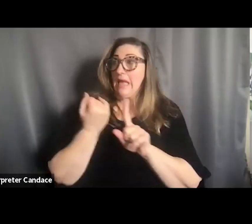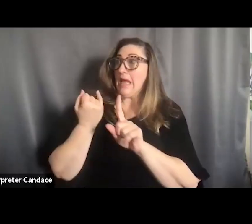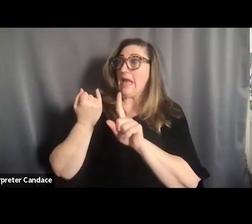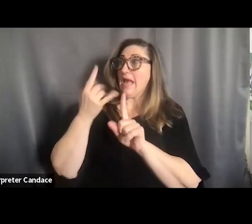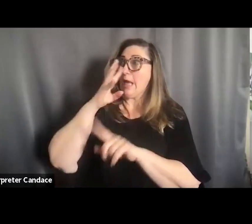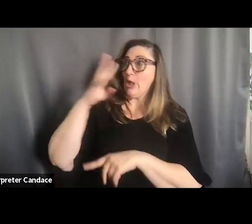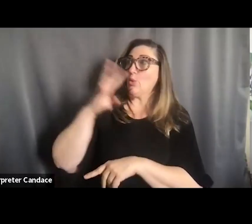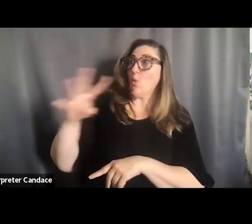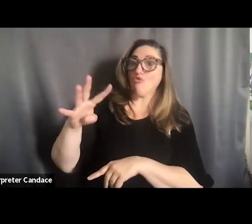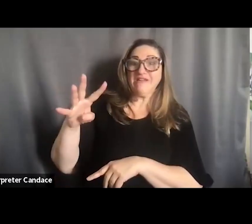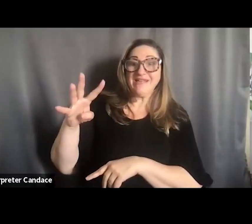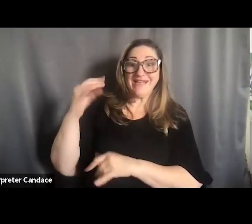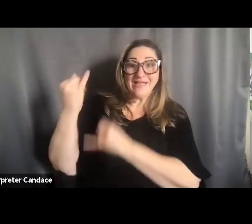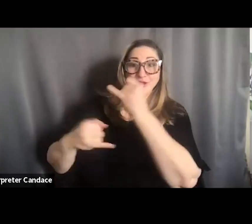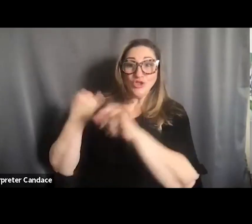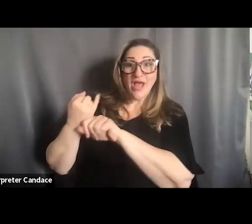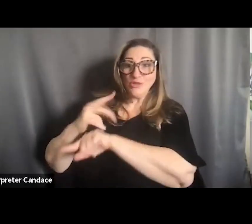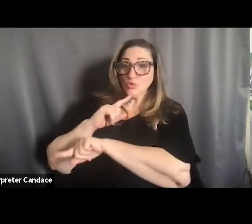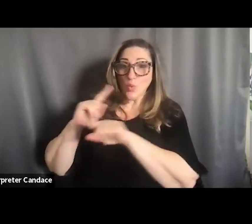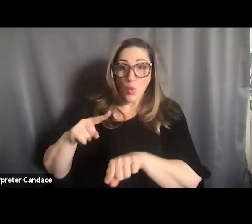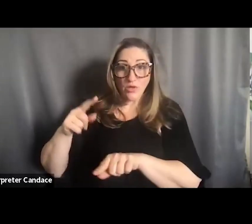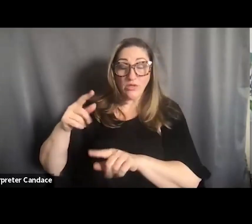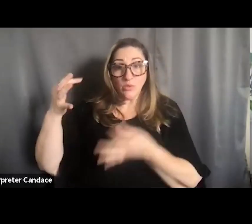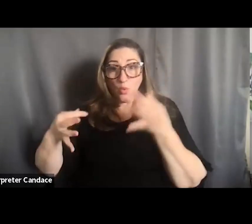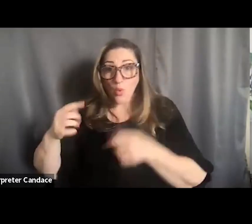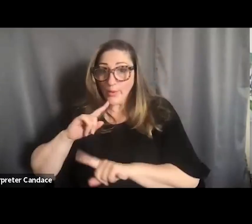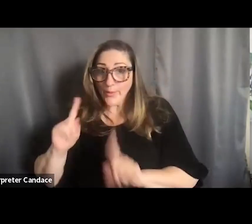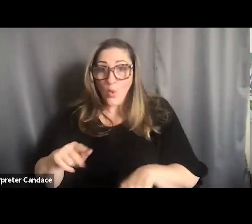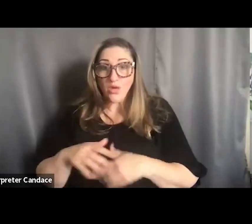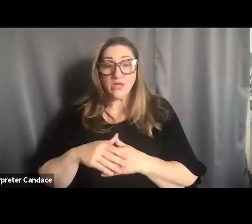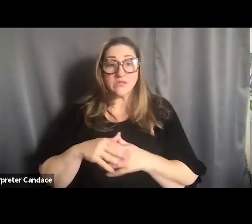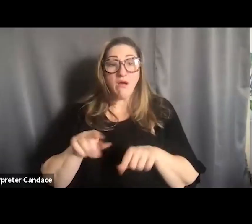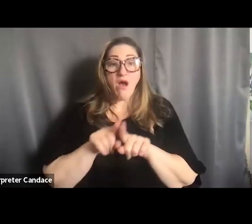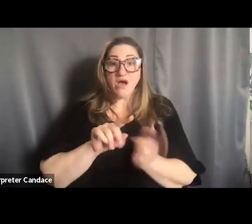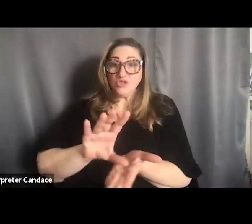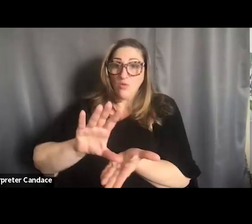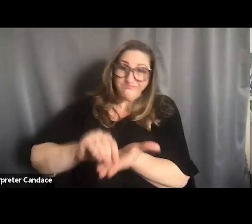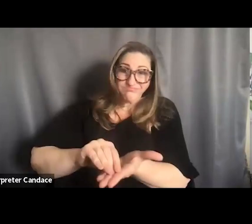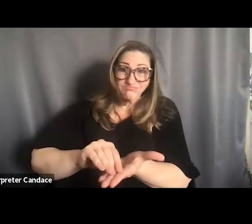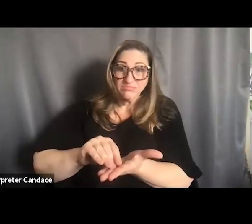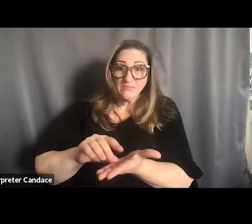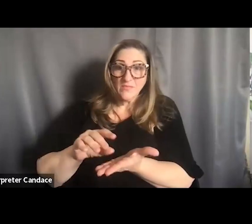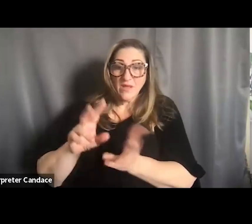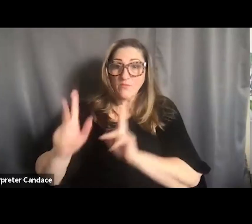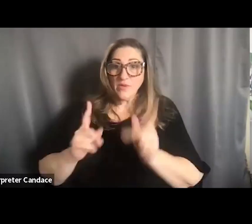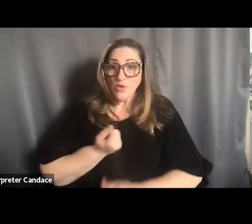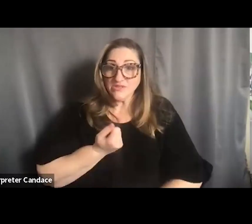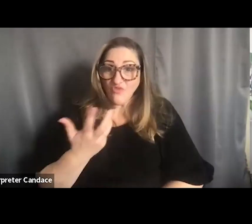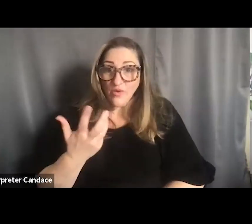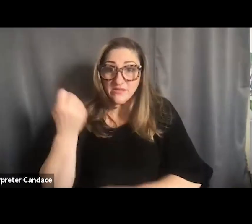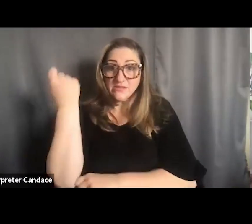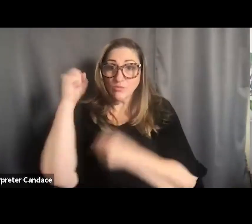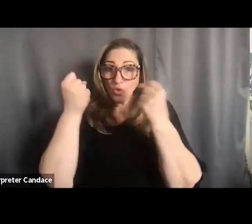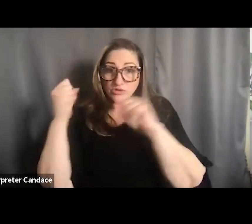silencing protesters, working towards the denaturalization of trans people, reenacting Manifest